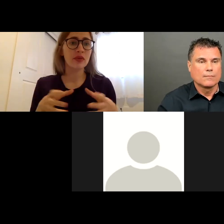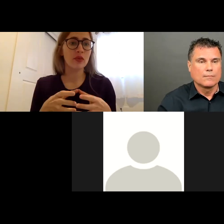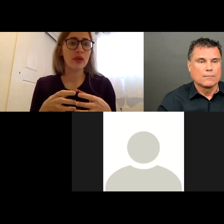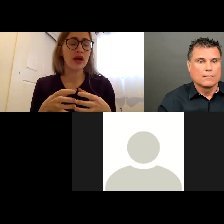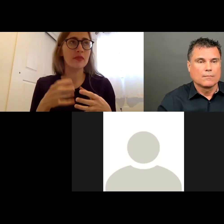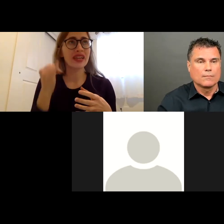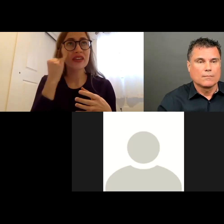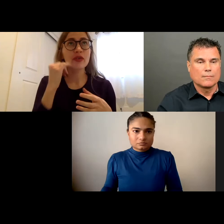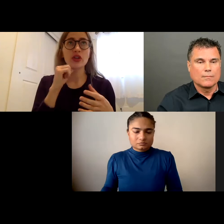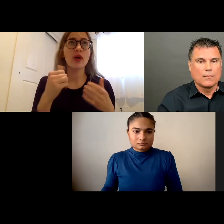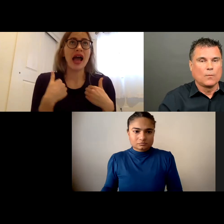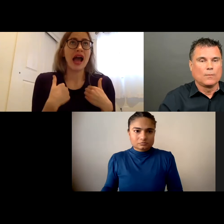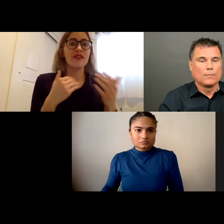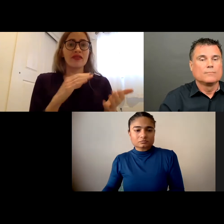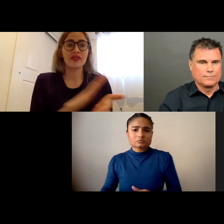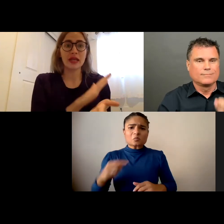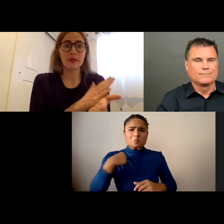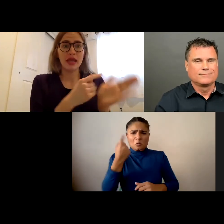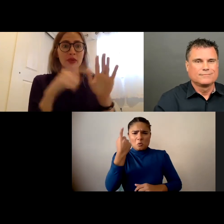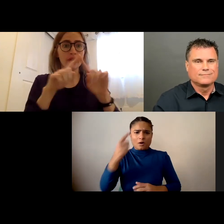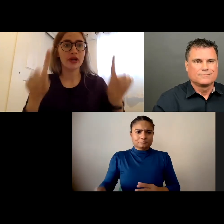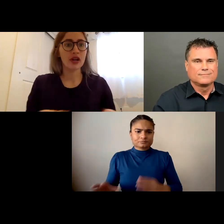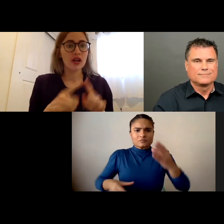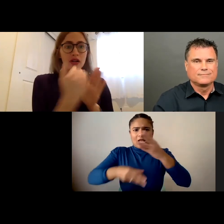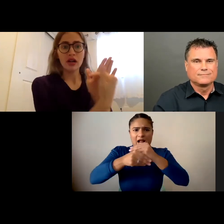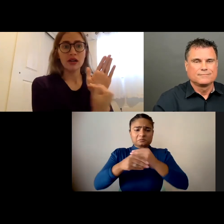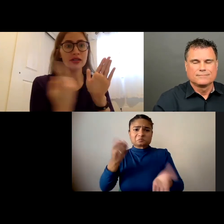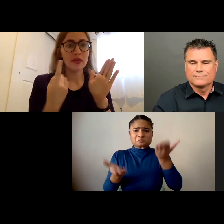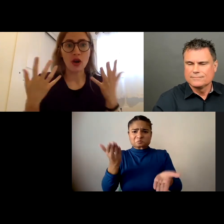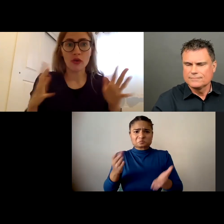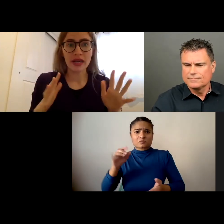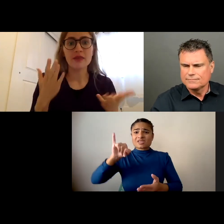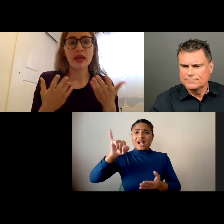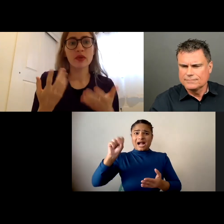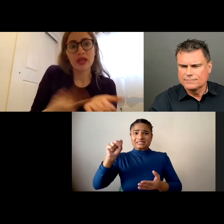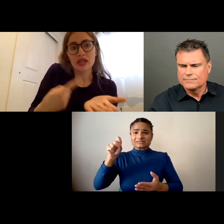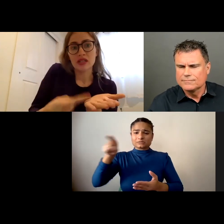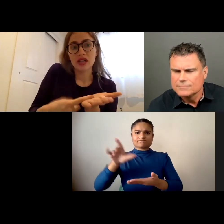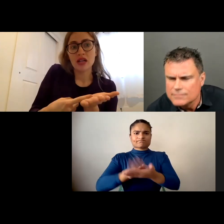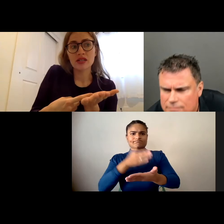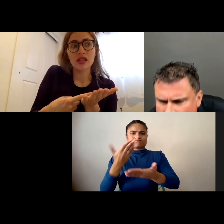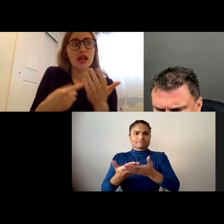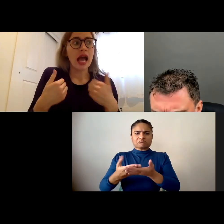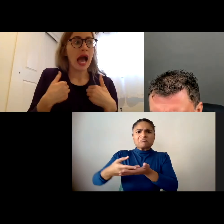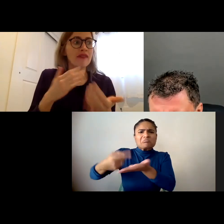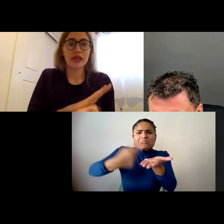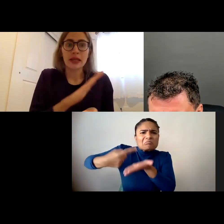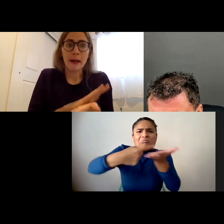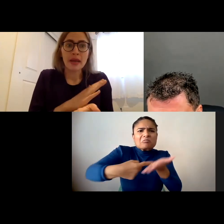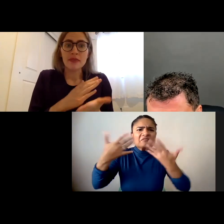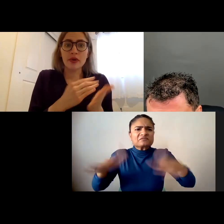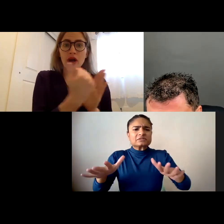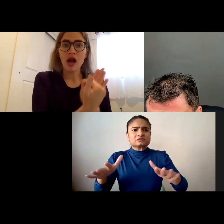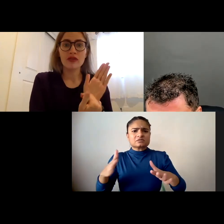ISAAB, if we don't have like a paper, something already, maybe we could discuss having like